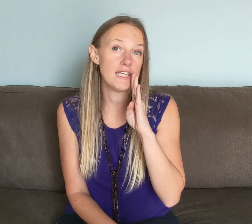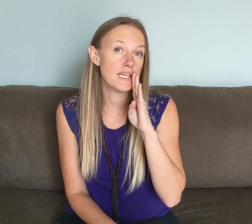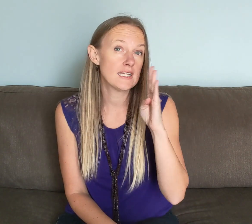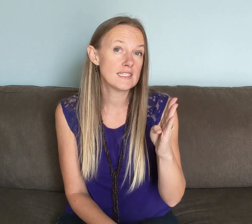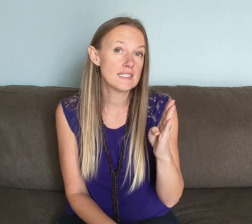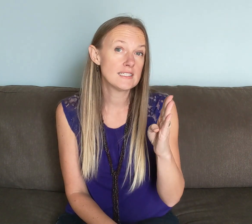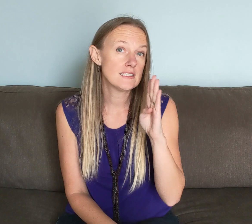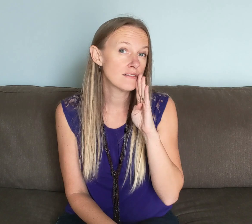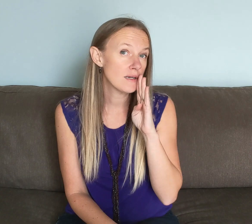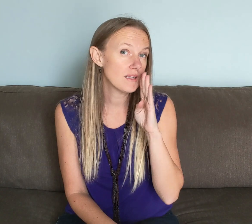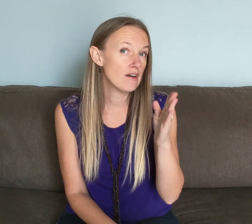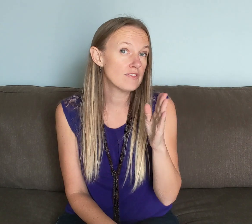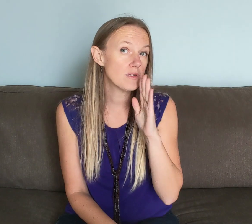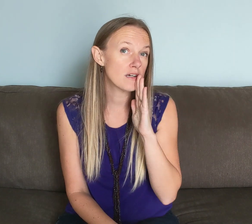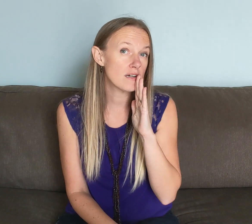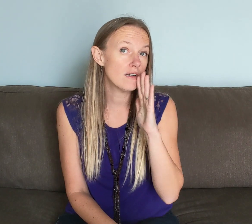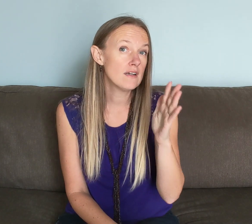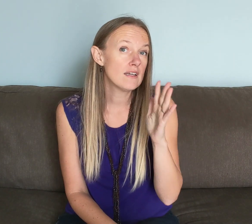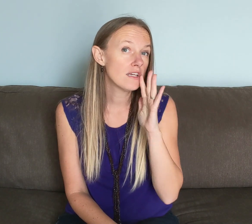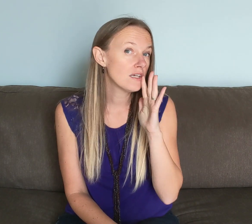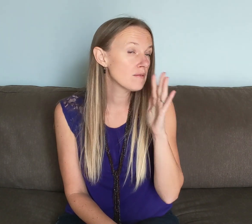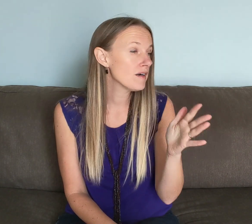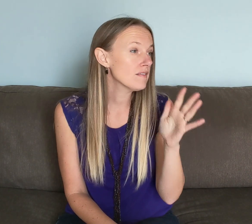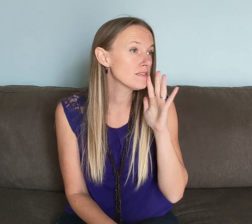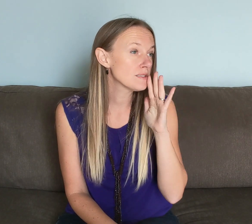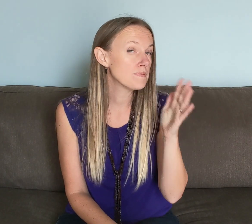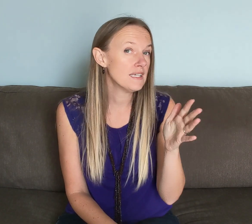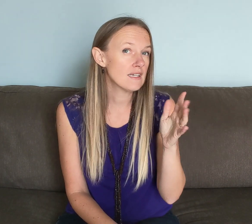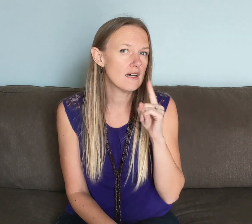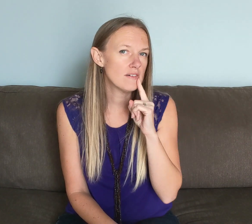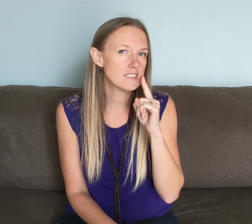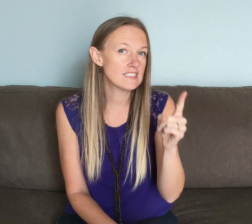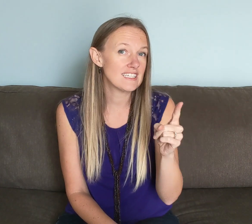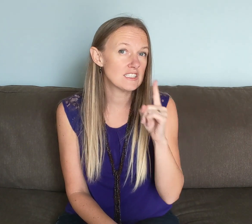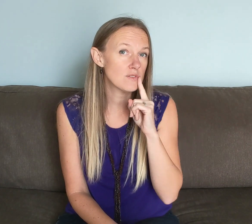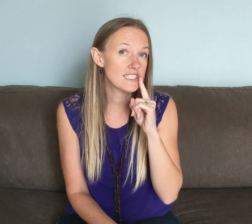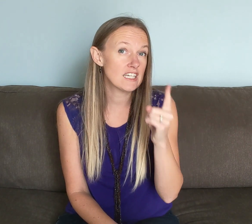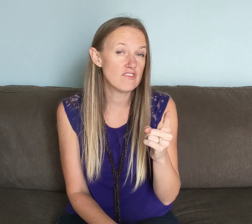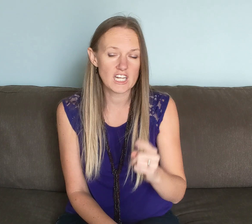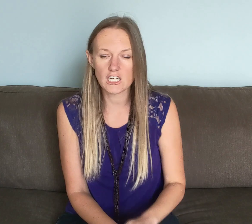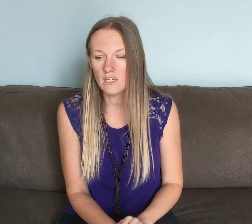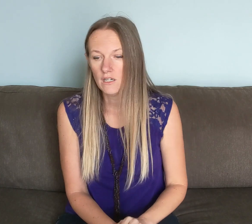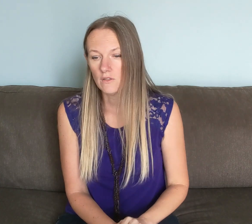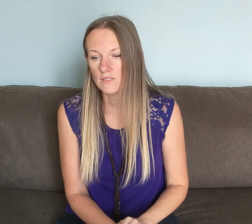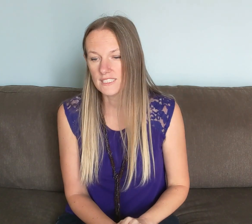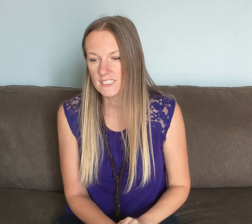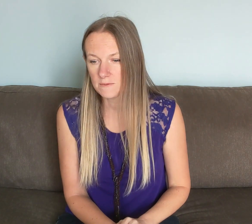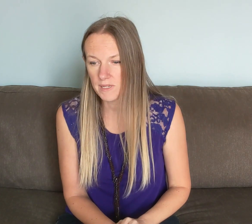speak, coming out from your mouth, will speak. I've also seen it just with a single finger. Will